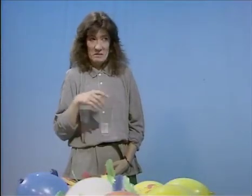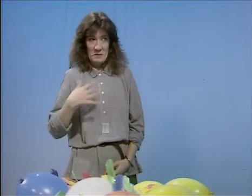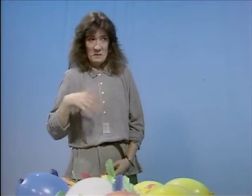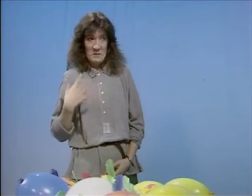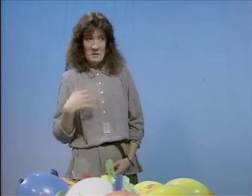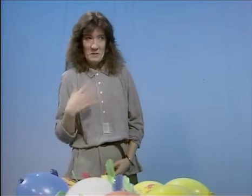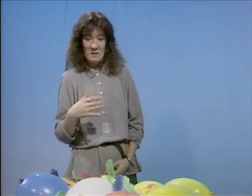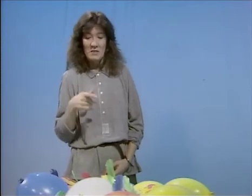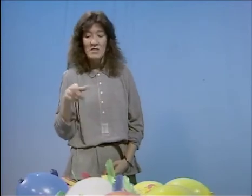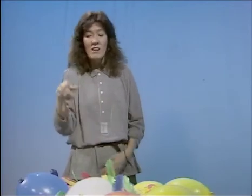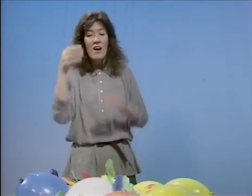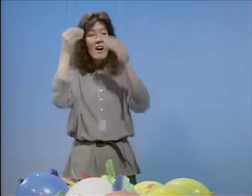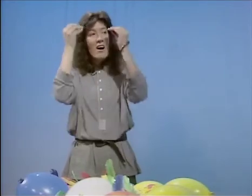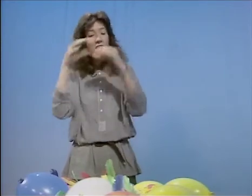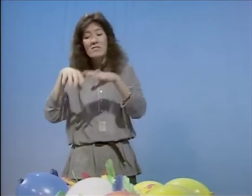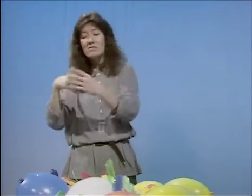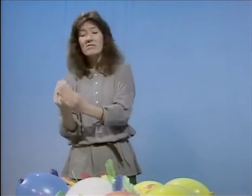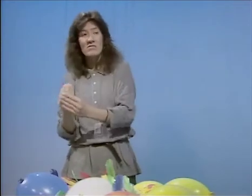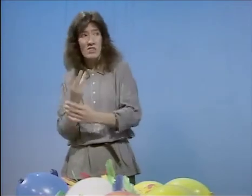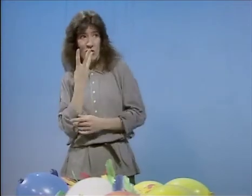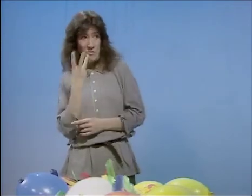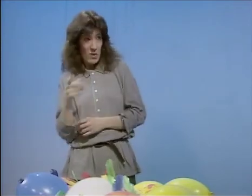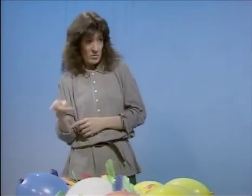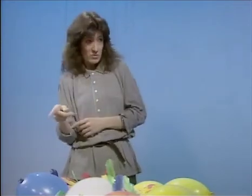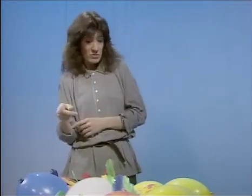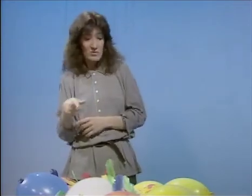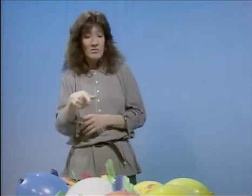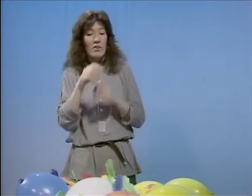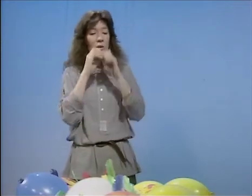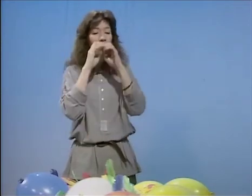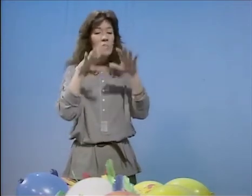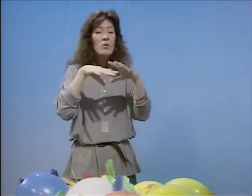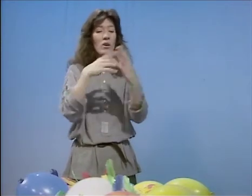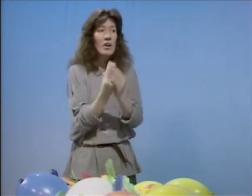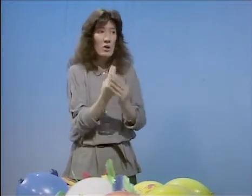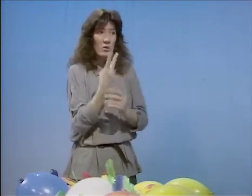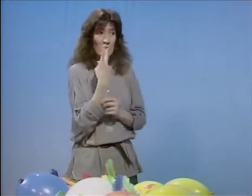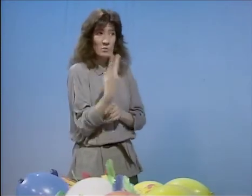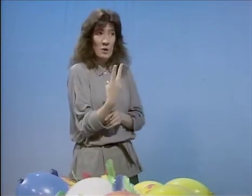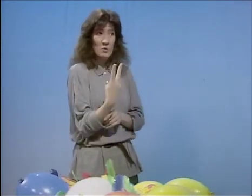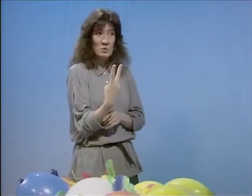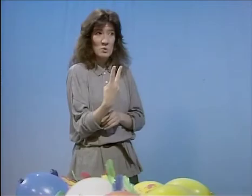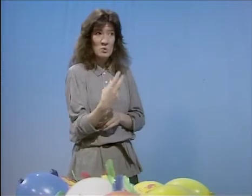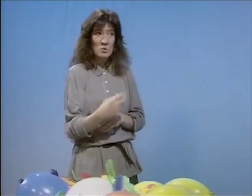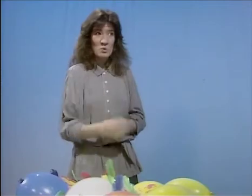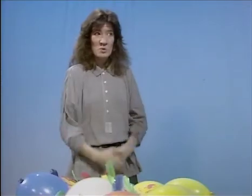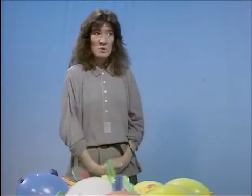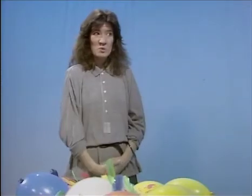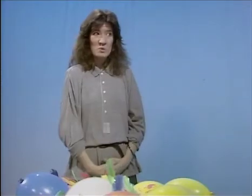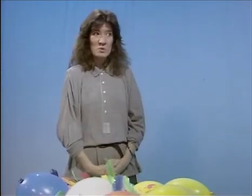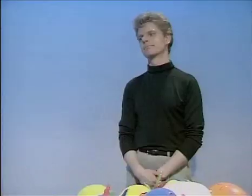No, they were quite expensive. The hats cost £3 and balloons cost £2.